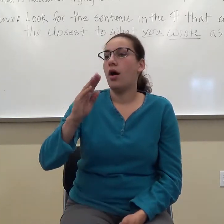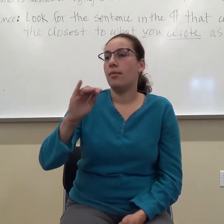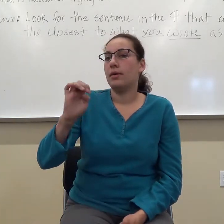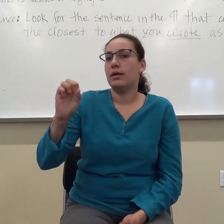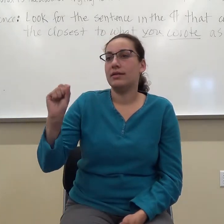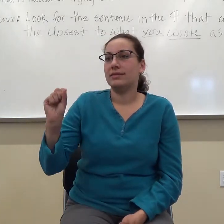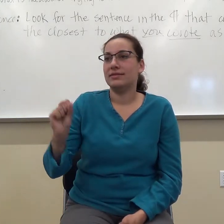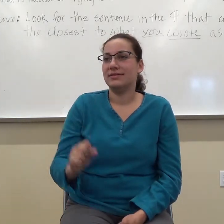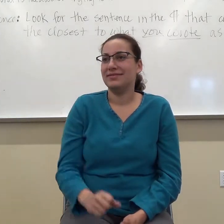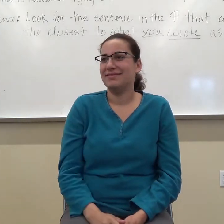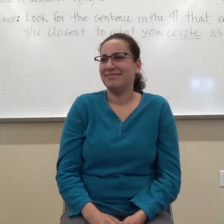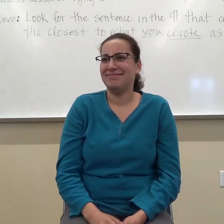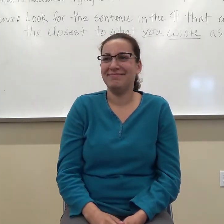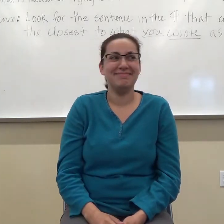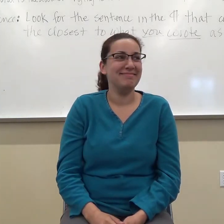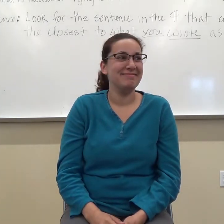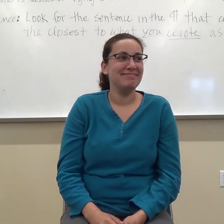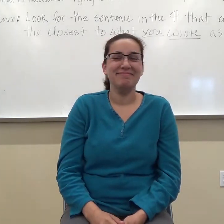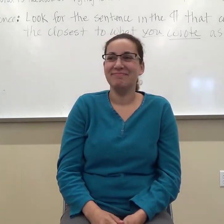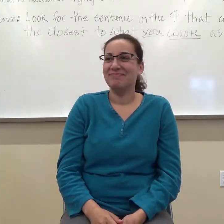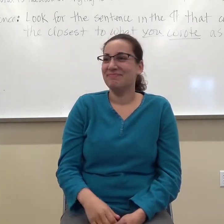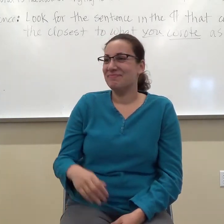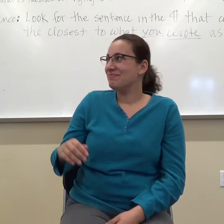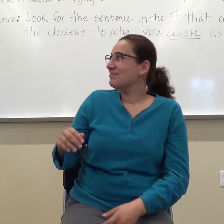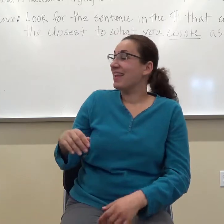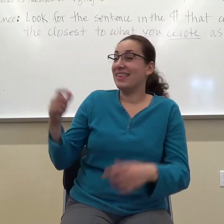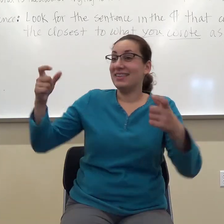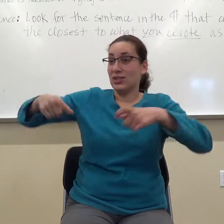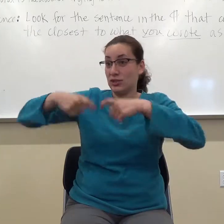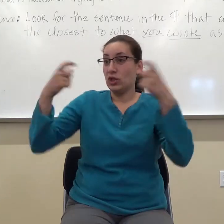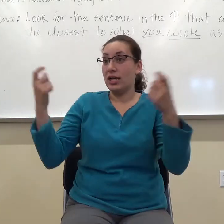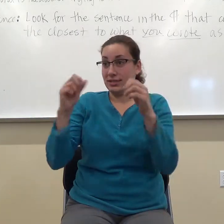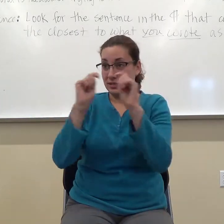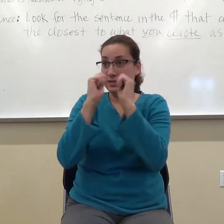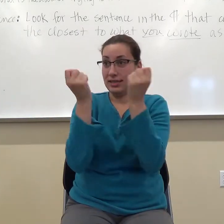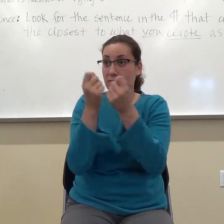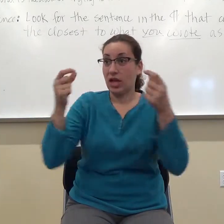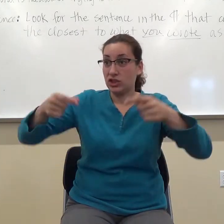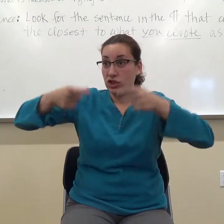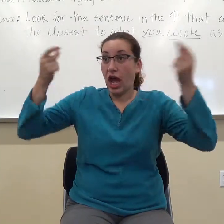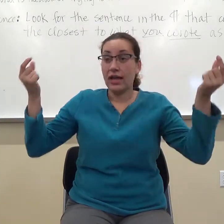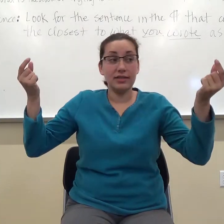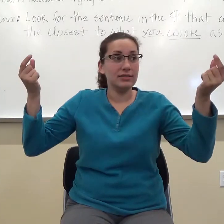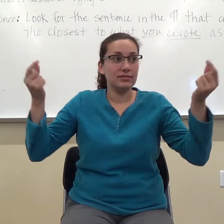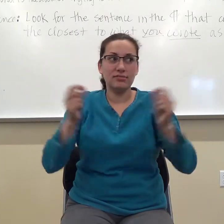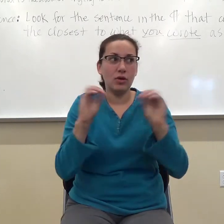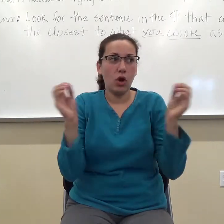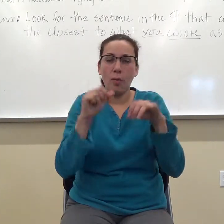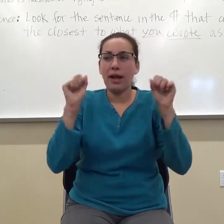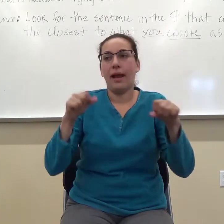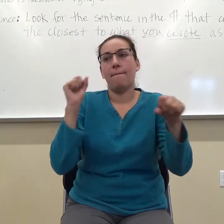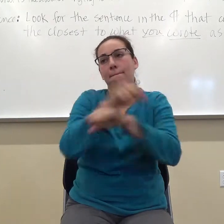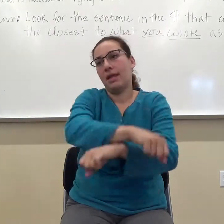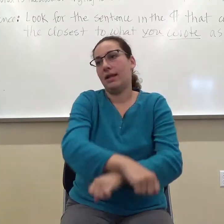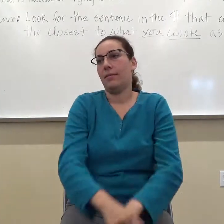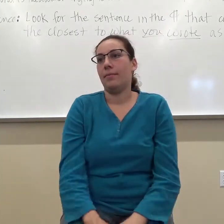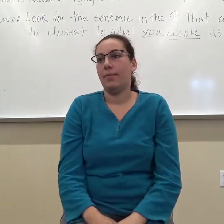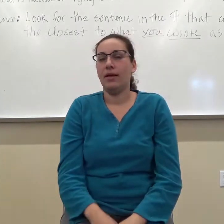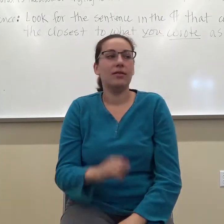Okay, no one can take the Giants this year. That's an example of talking about sports. My